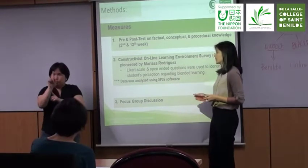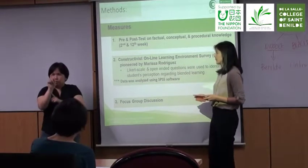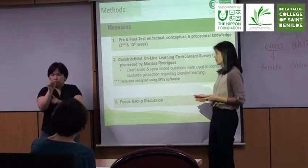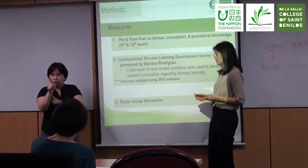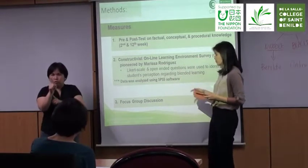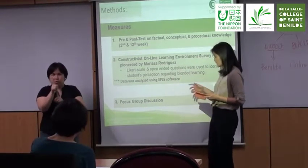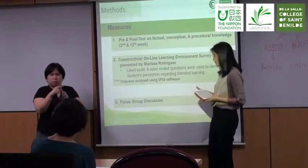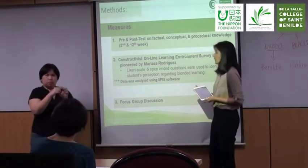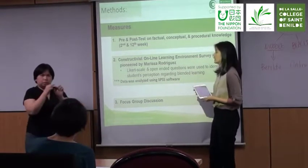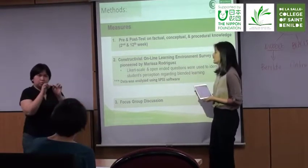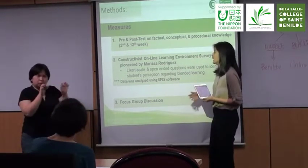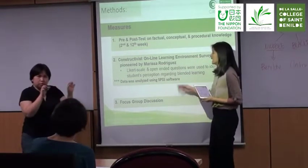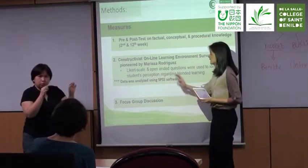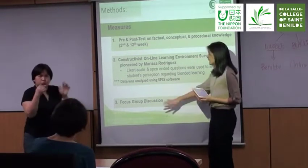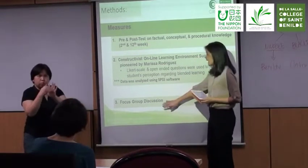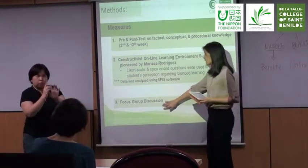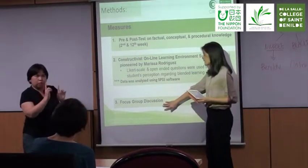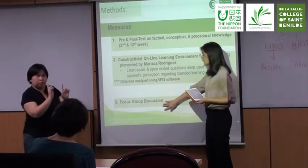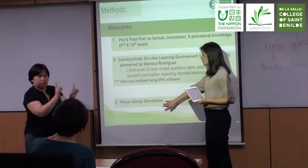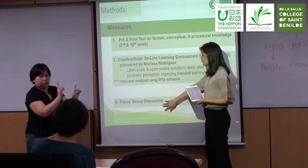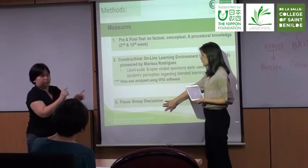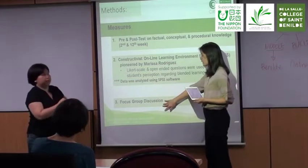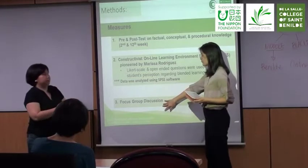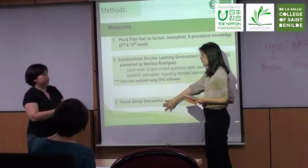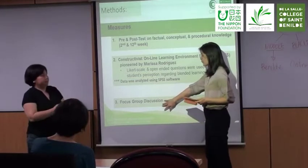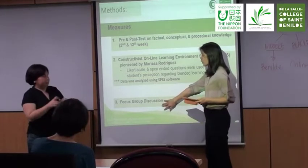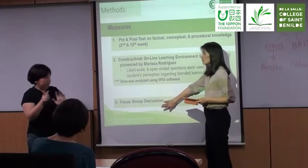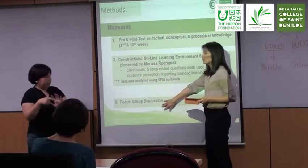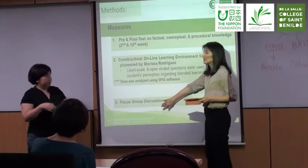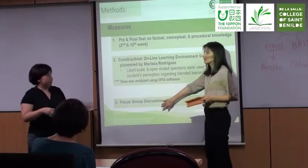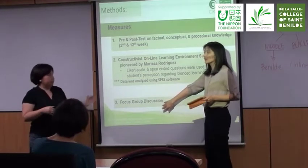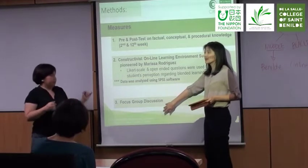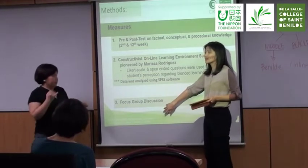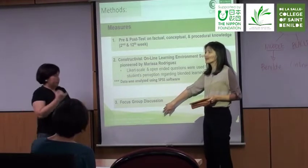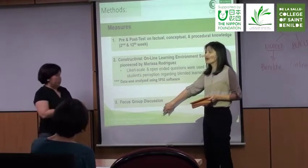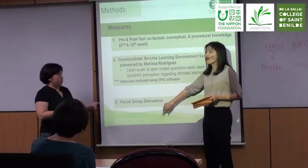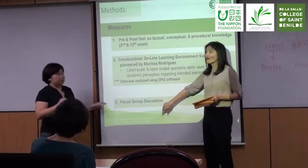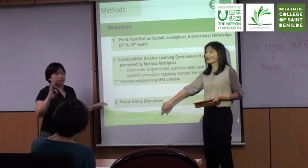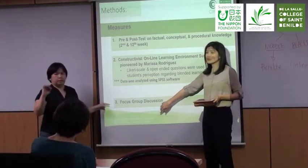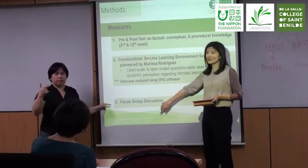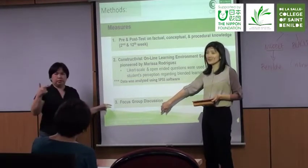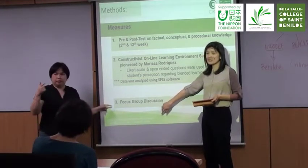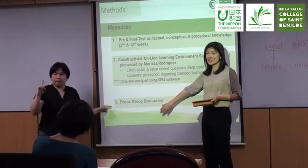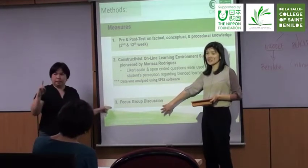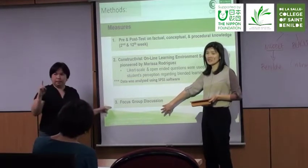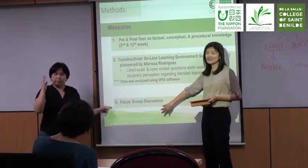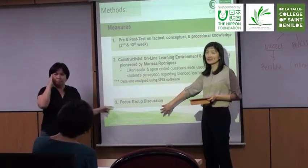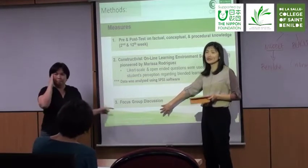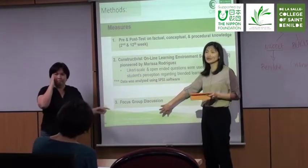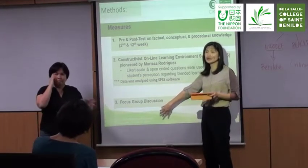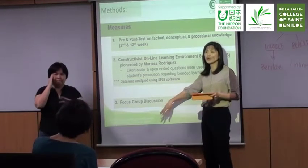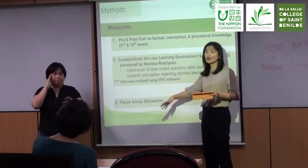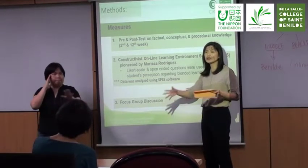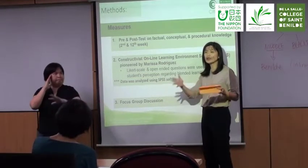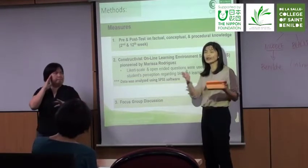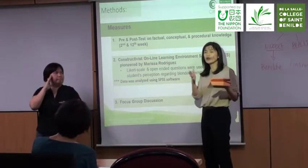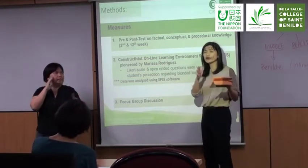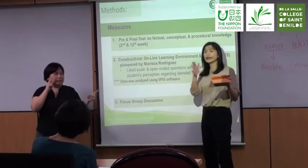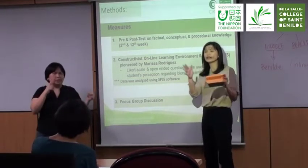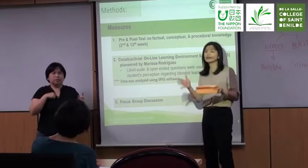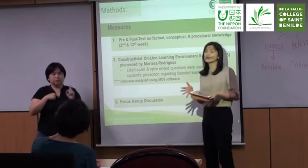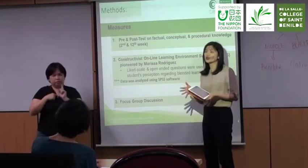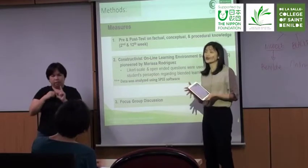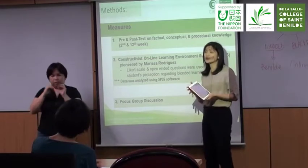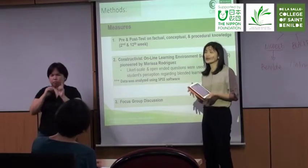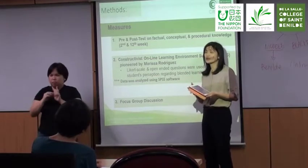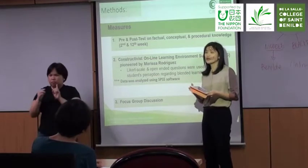students' perception. And then lastly would be, we're all familiar with this, focus group discussion for me to know what are the